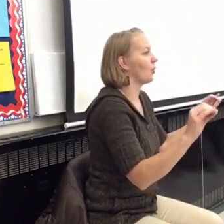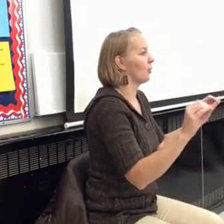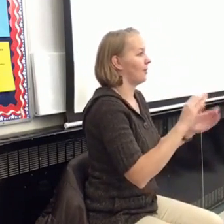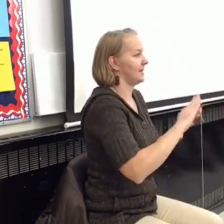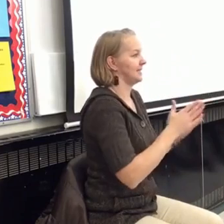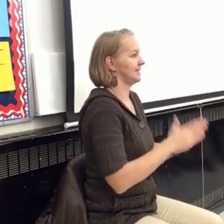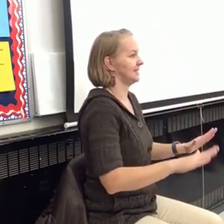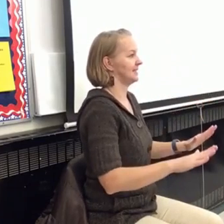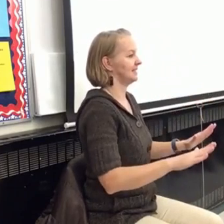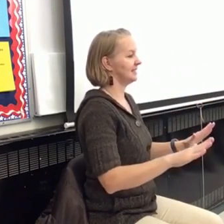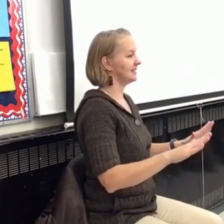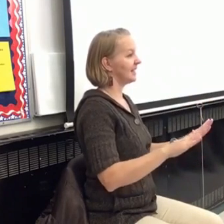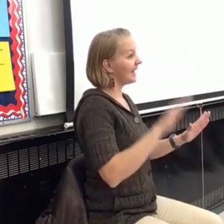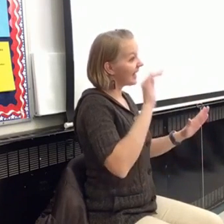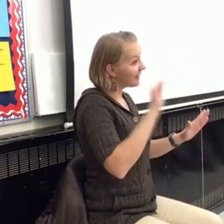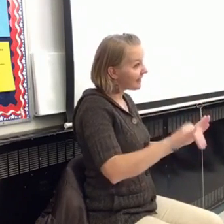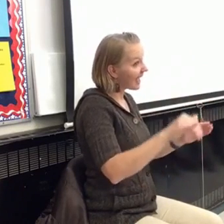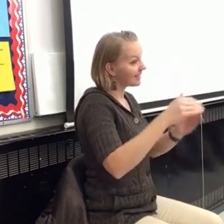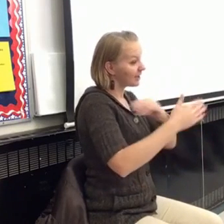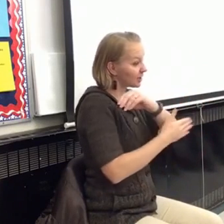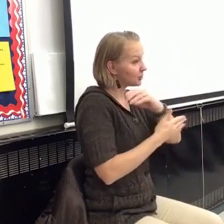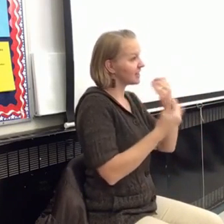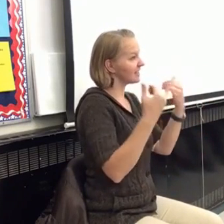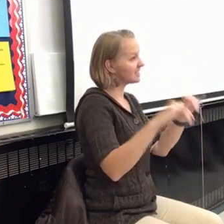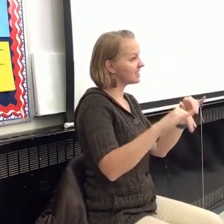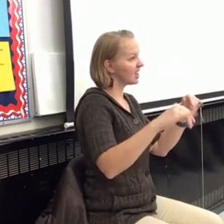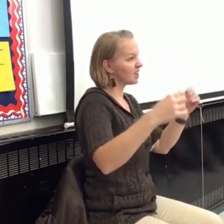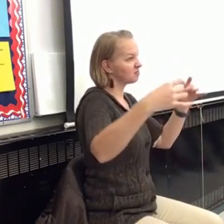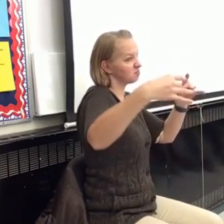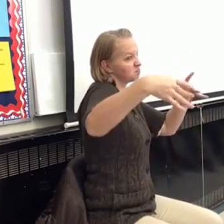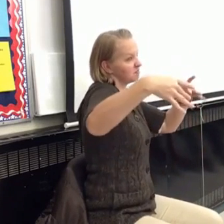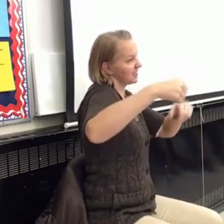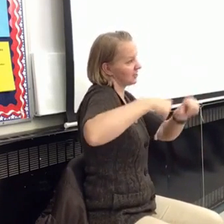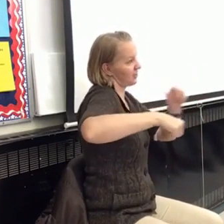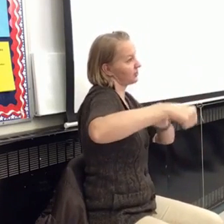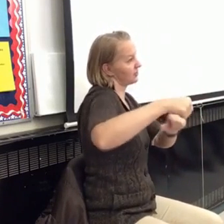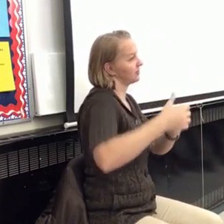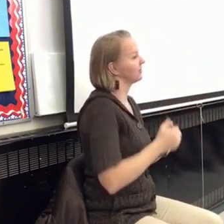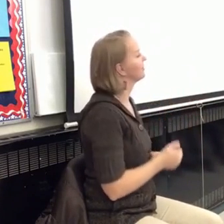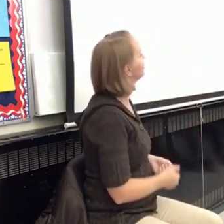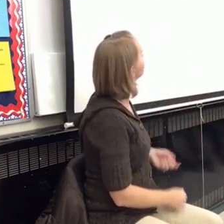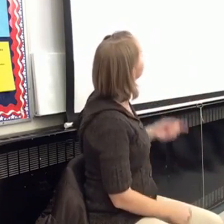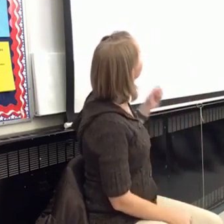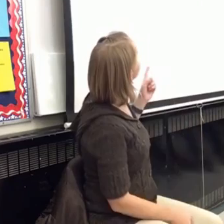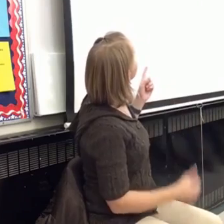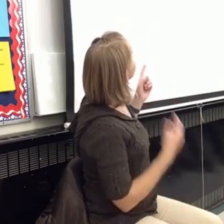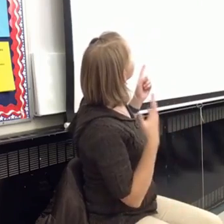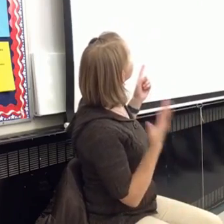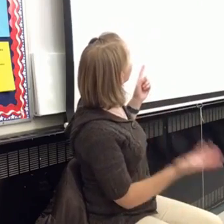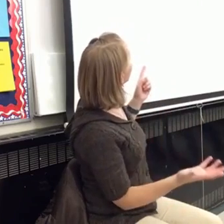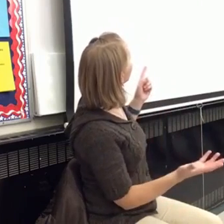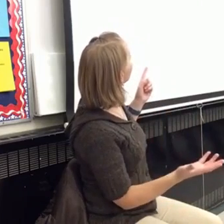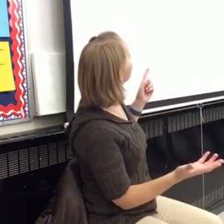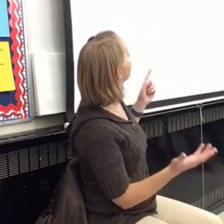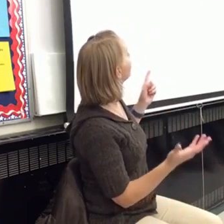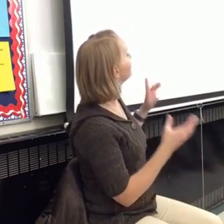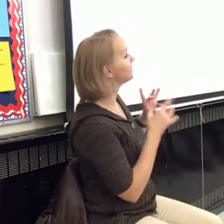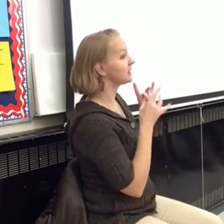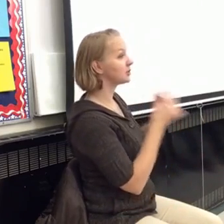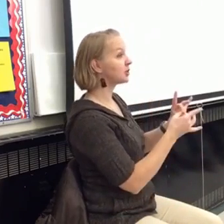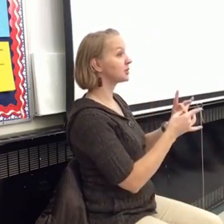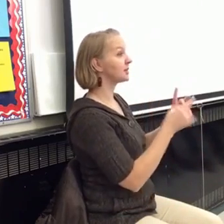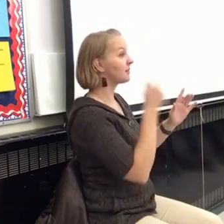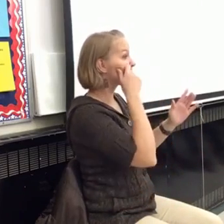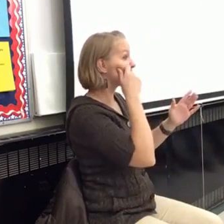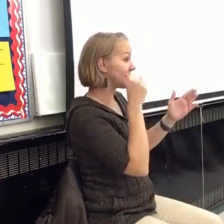heavily discriminated against in most of Ireland. Okay? All right, so in terms of the